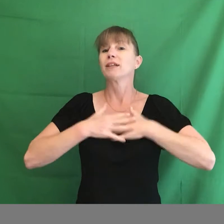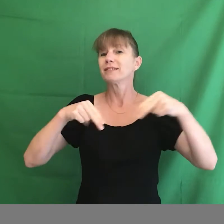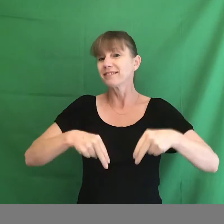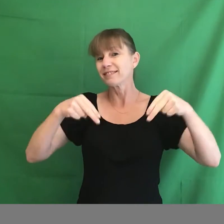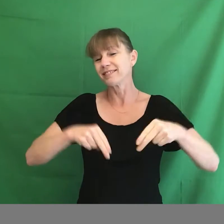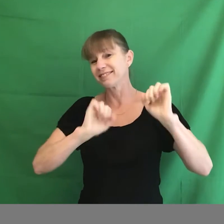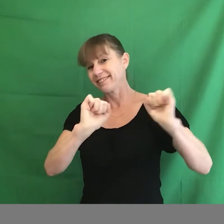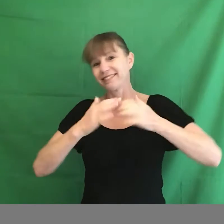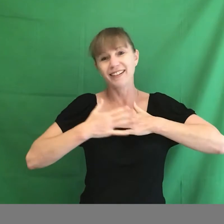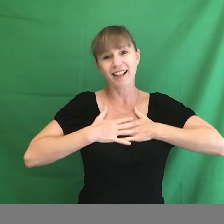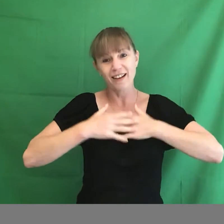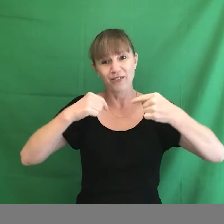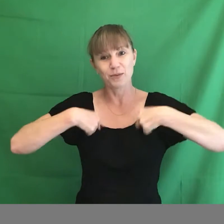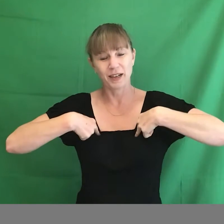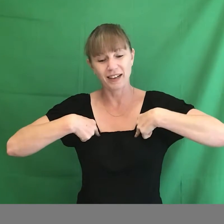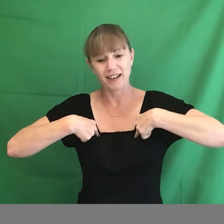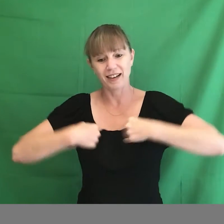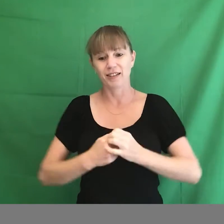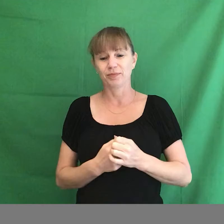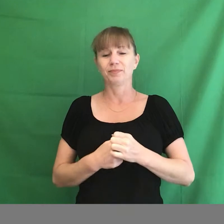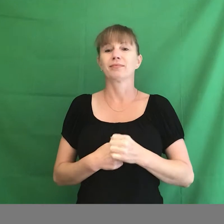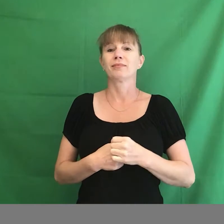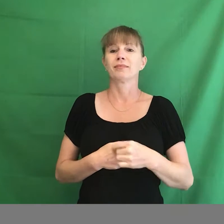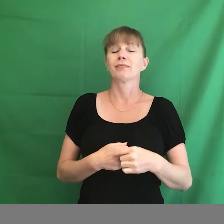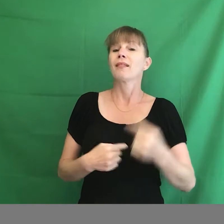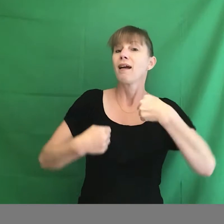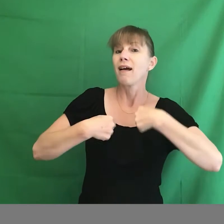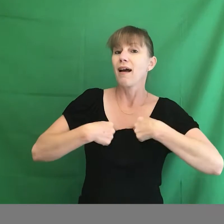I love my doggy and he loves me.